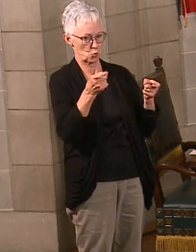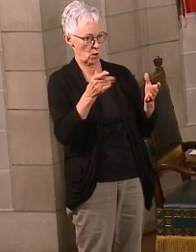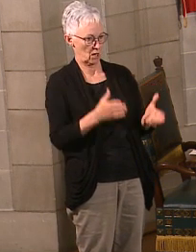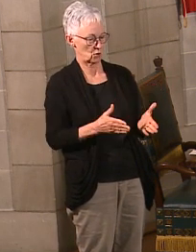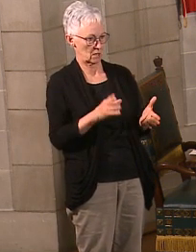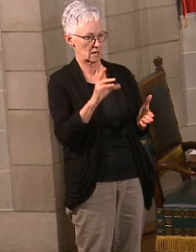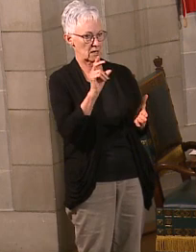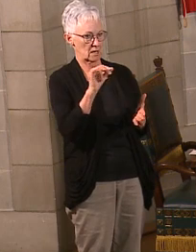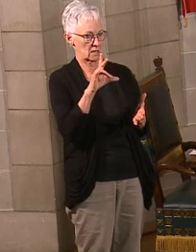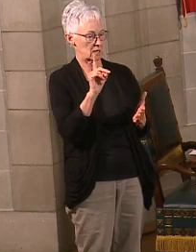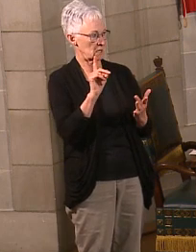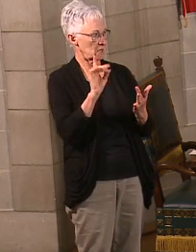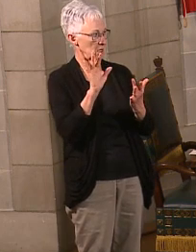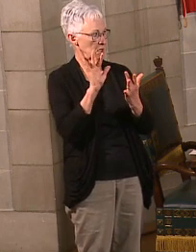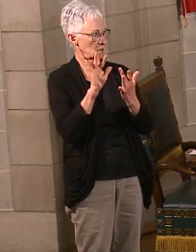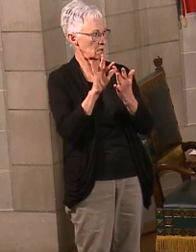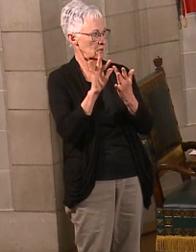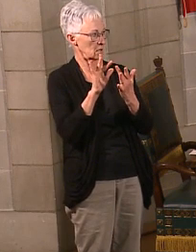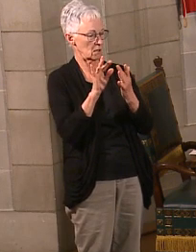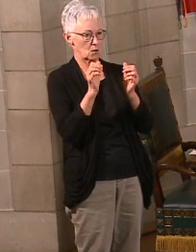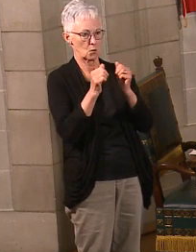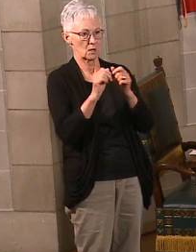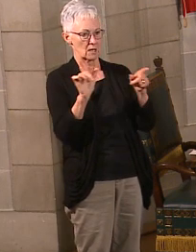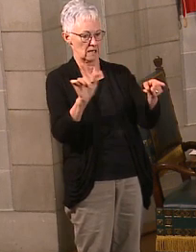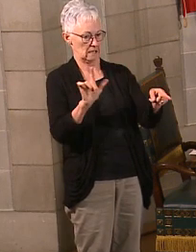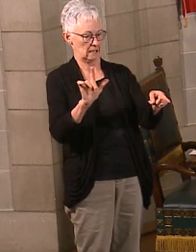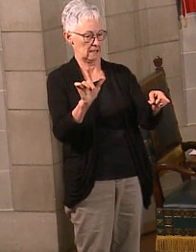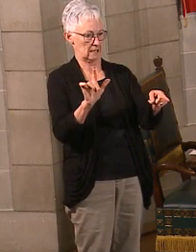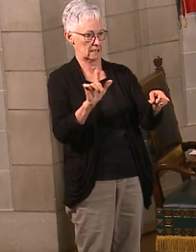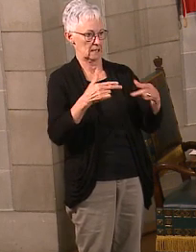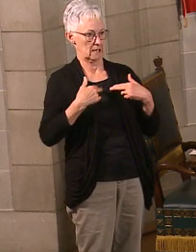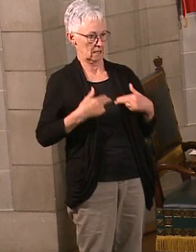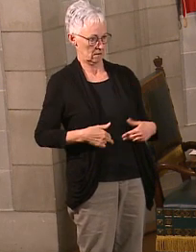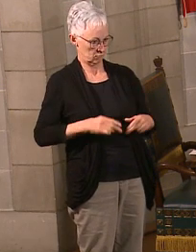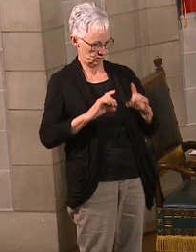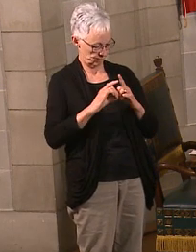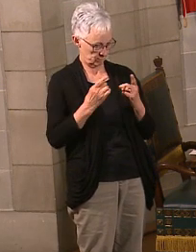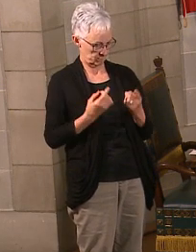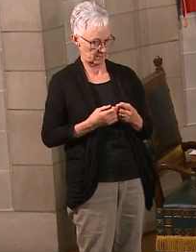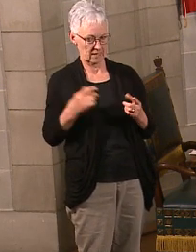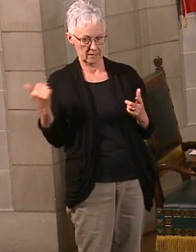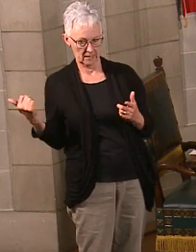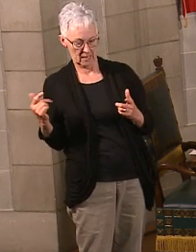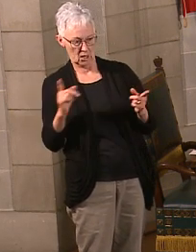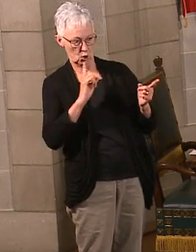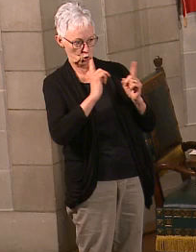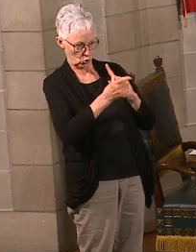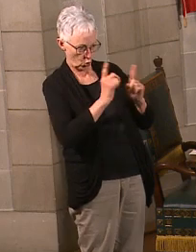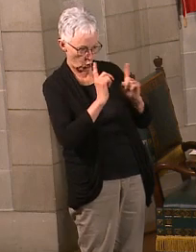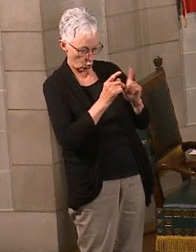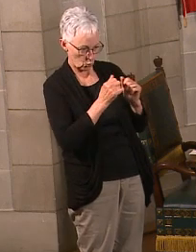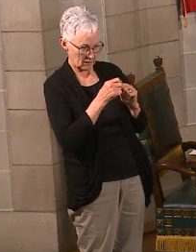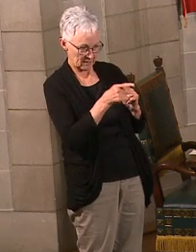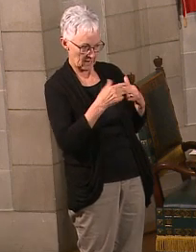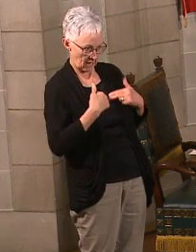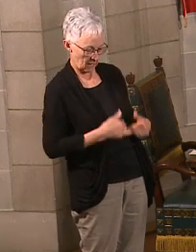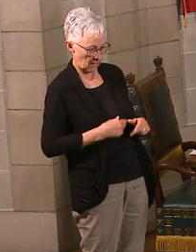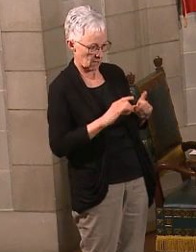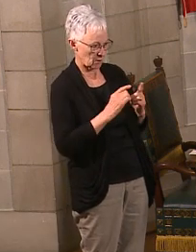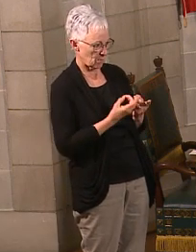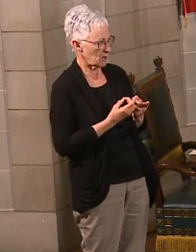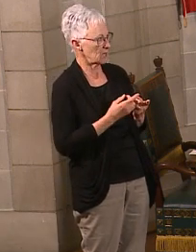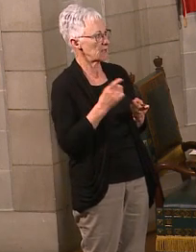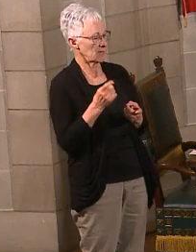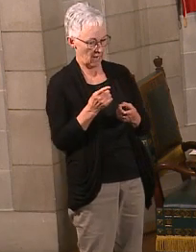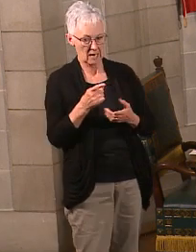Lincoln Lancaster Health Authority, had conversation, they reviewed the situation. They